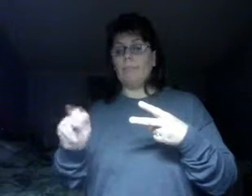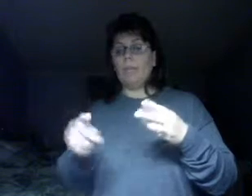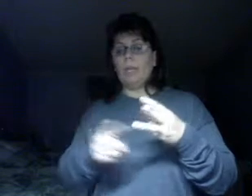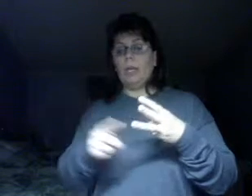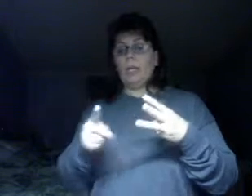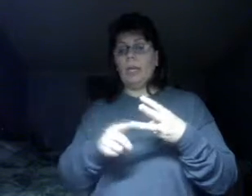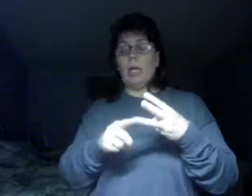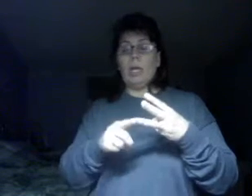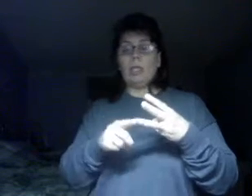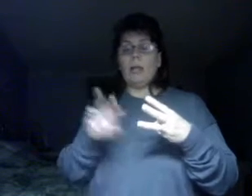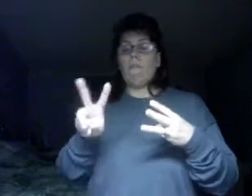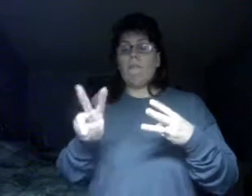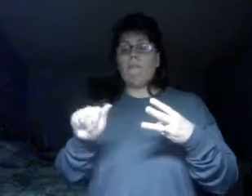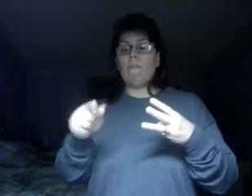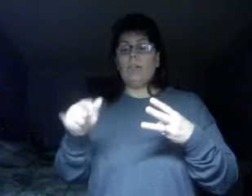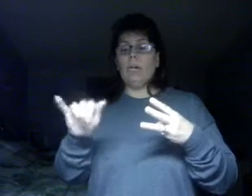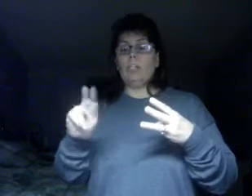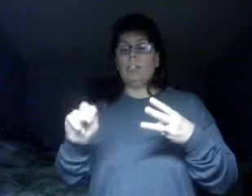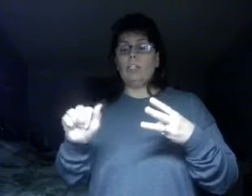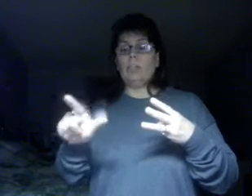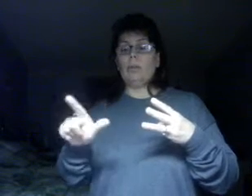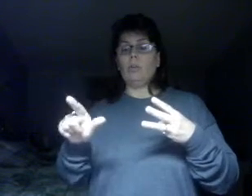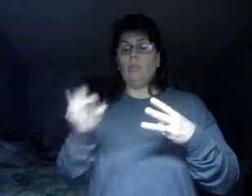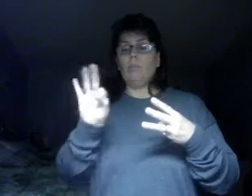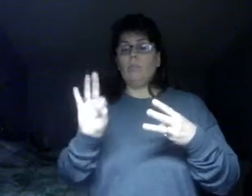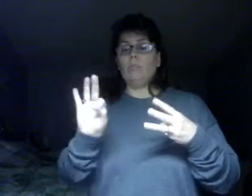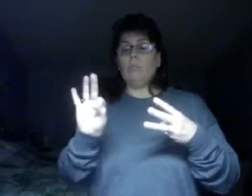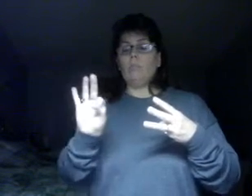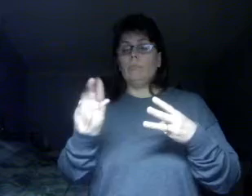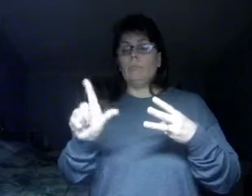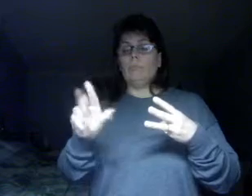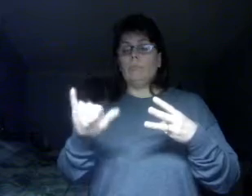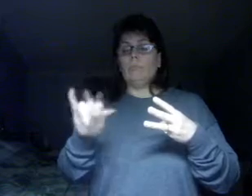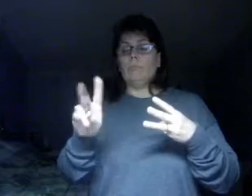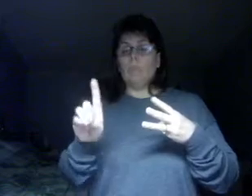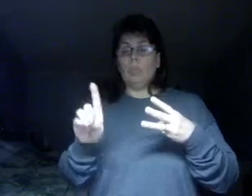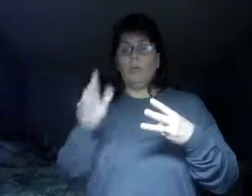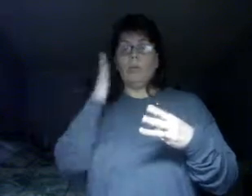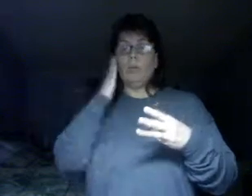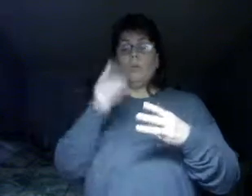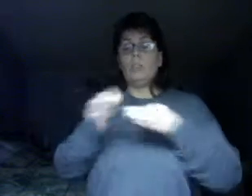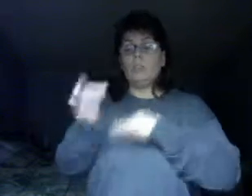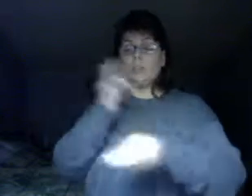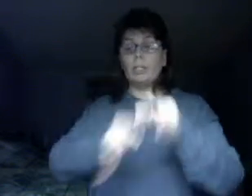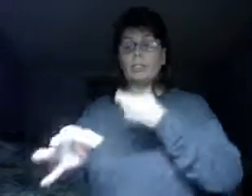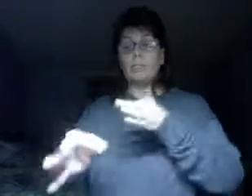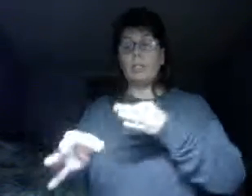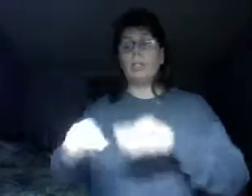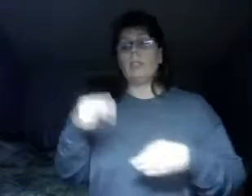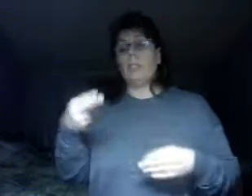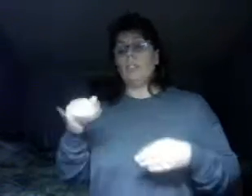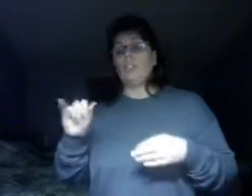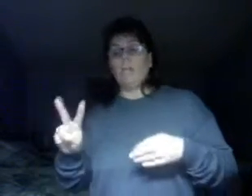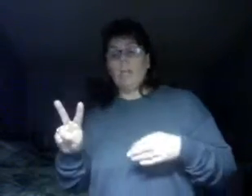ask themselves the question about any activity or behavior in their lives or any activity or